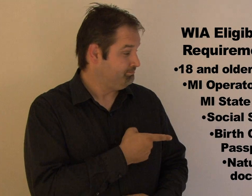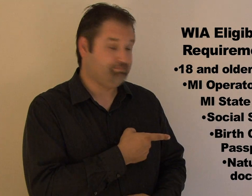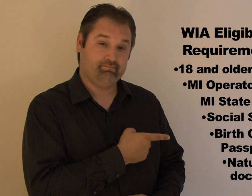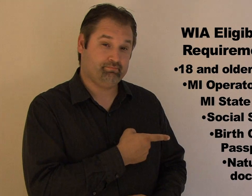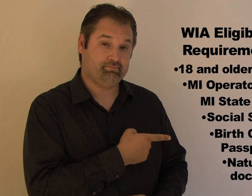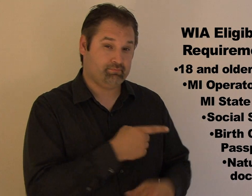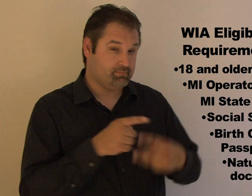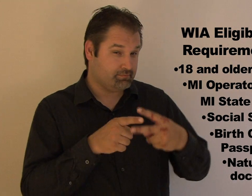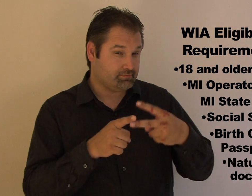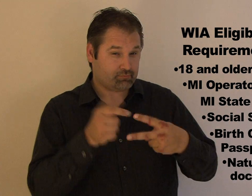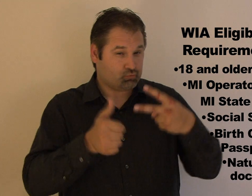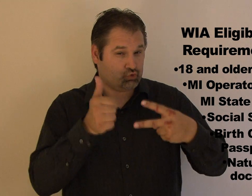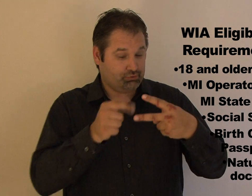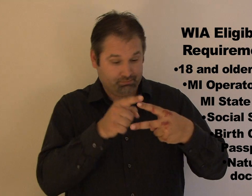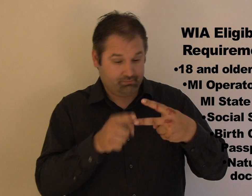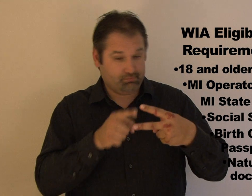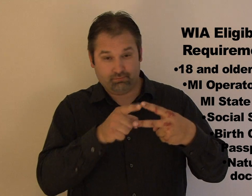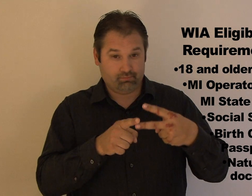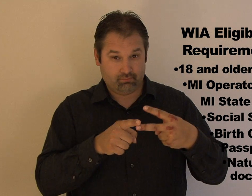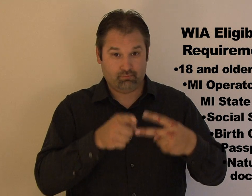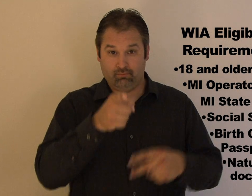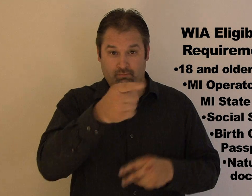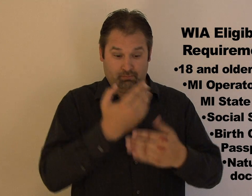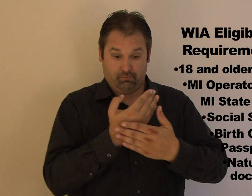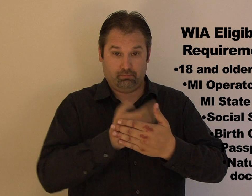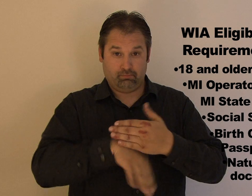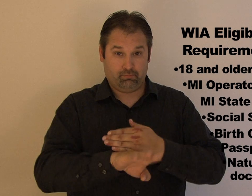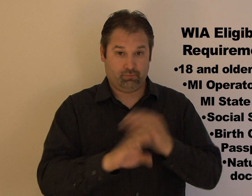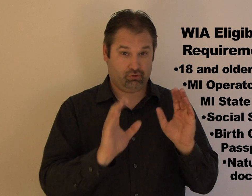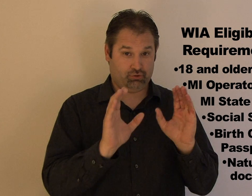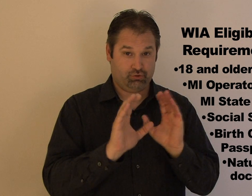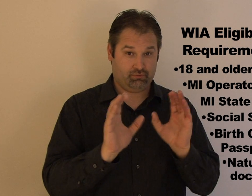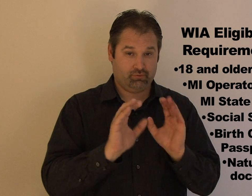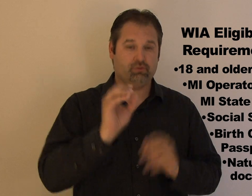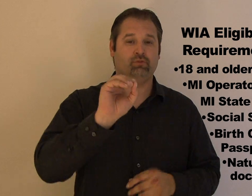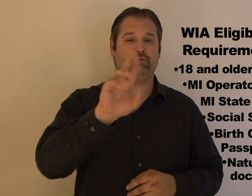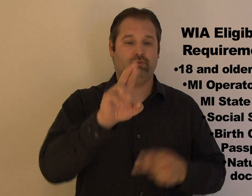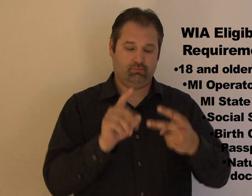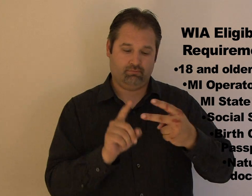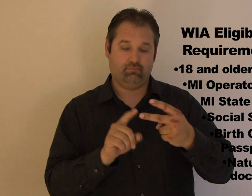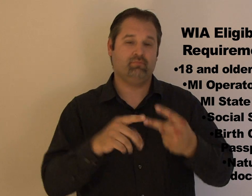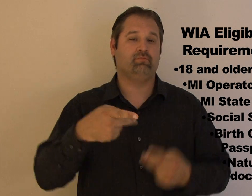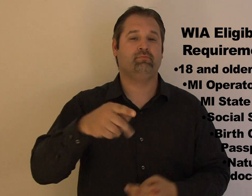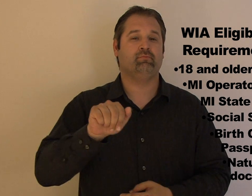If you can't find the card, contact your local Social Security Administration to get another one.